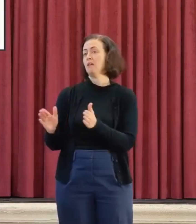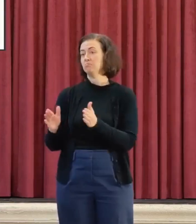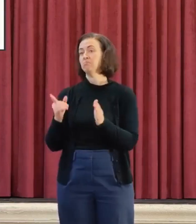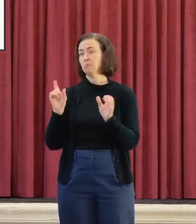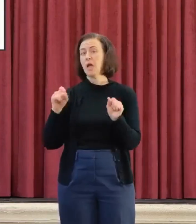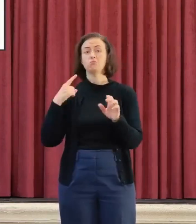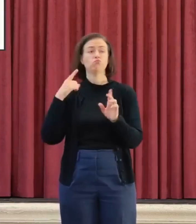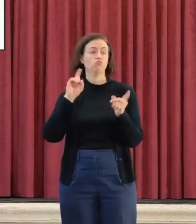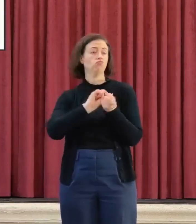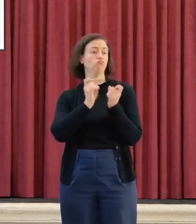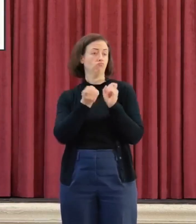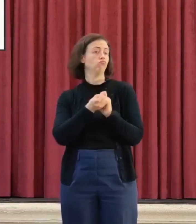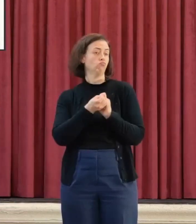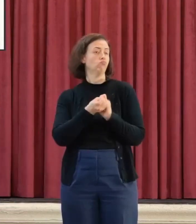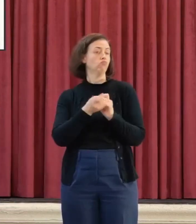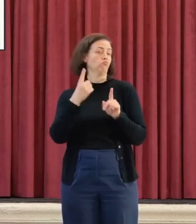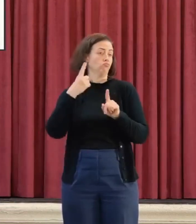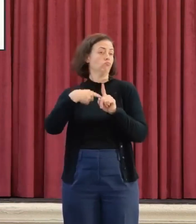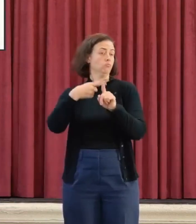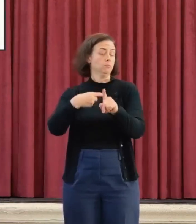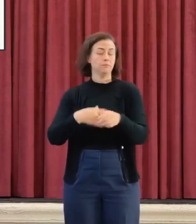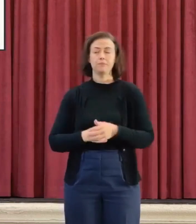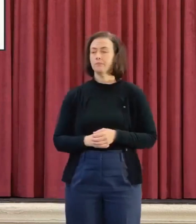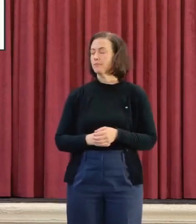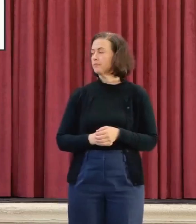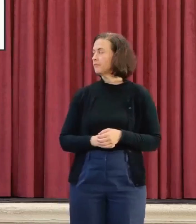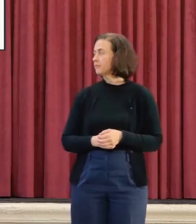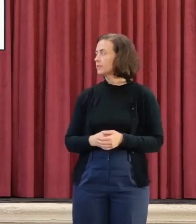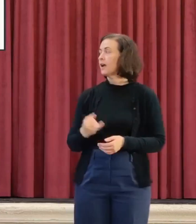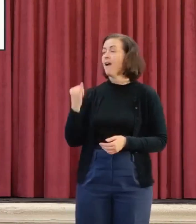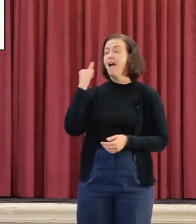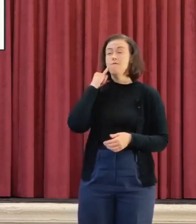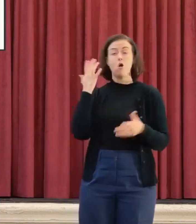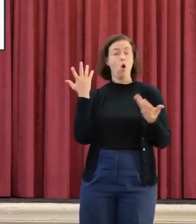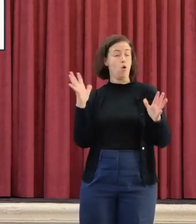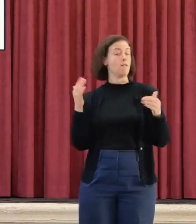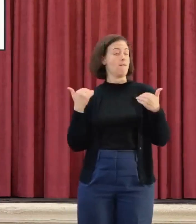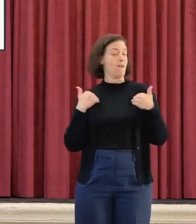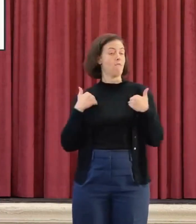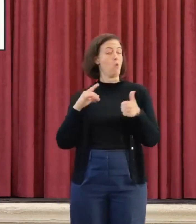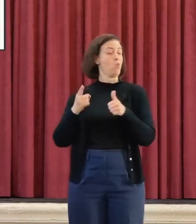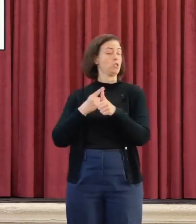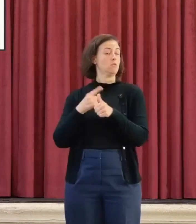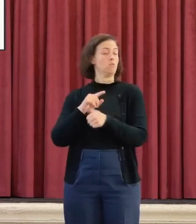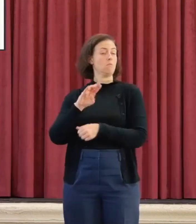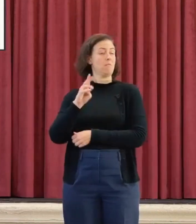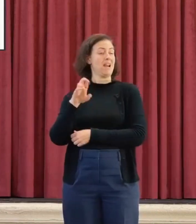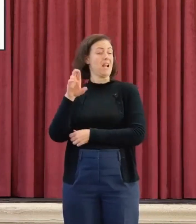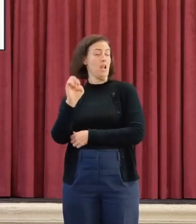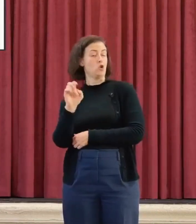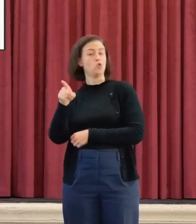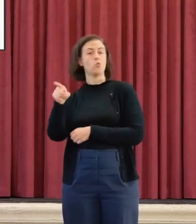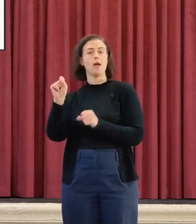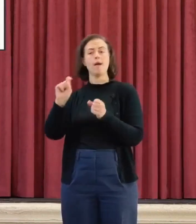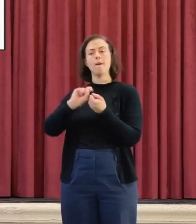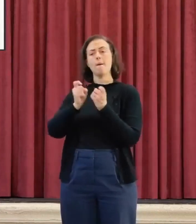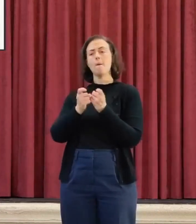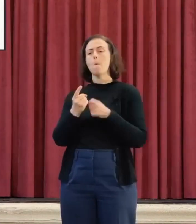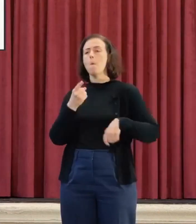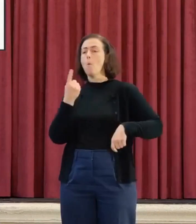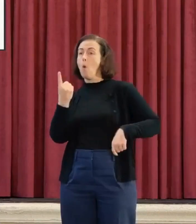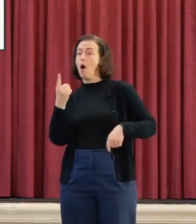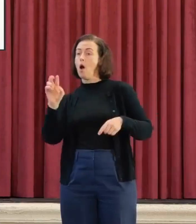And from, if you have a original Medicare already, you can switch from one prescription drug plan